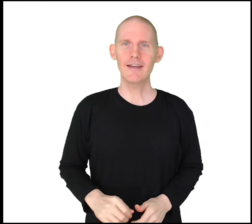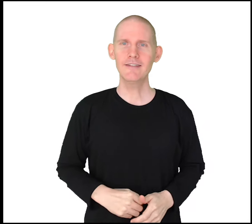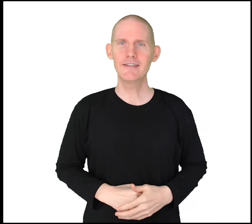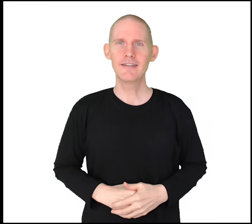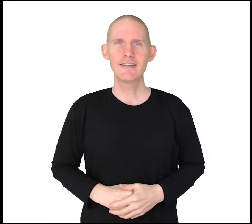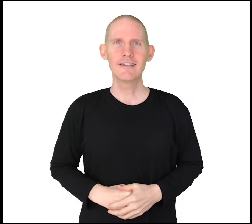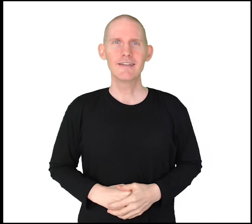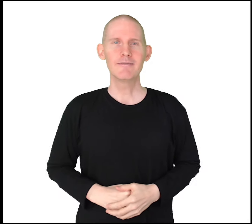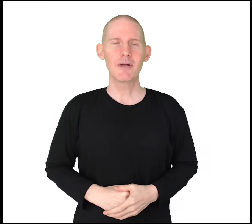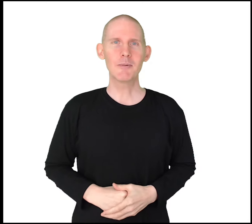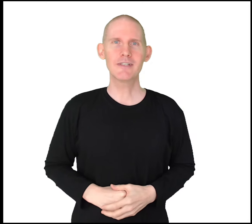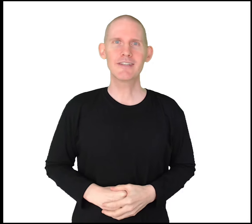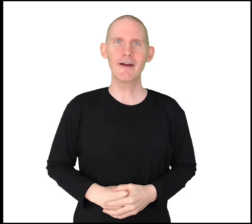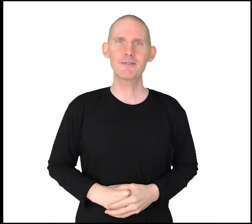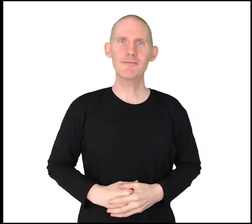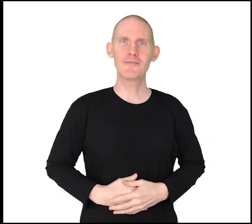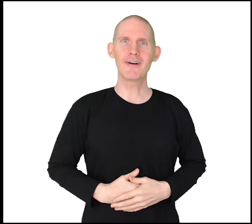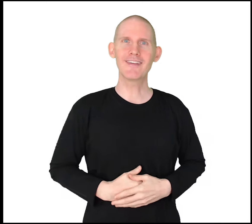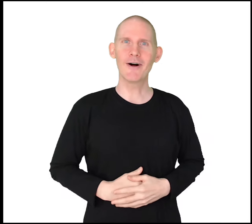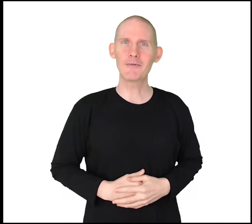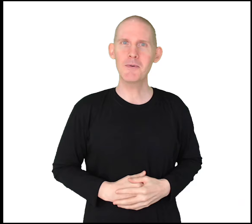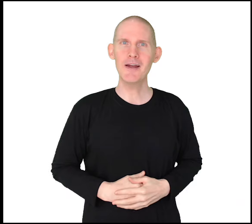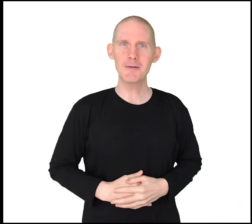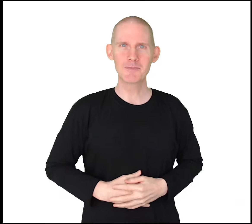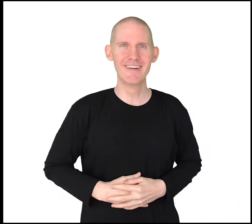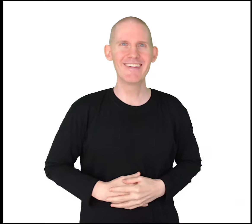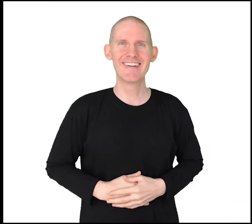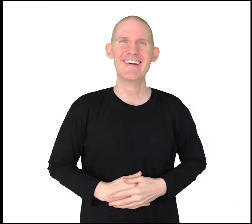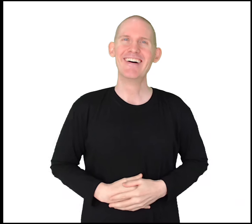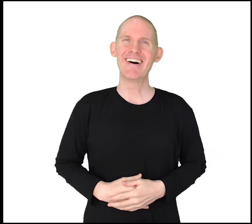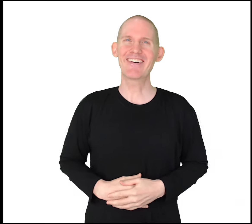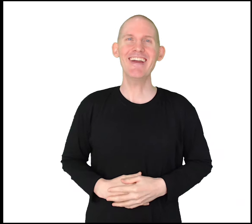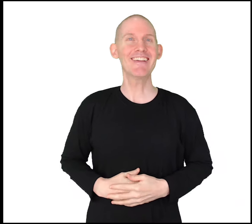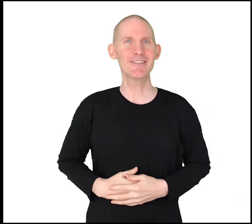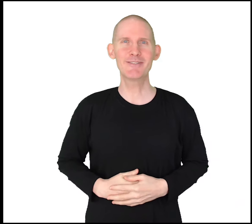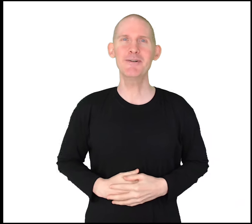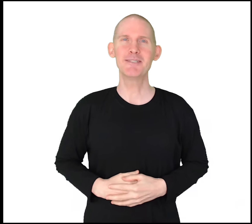and maybe just have some fun along the way. Okay, let's do it.